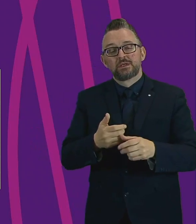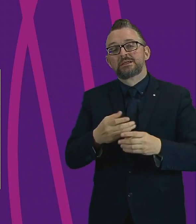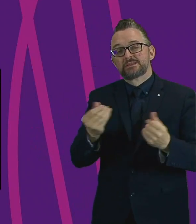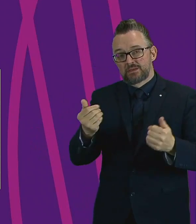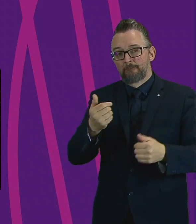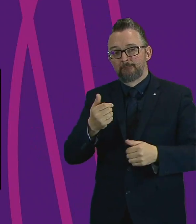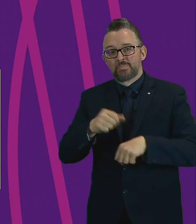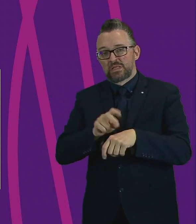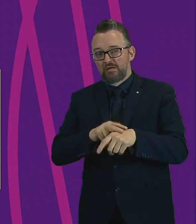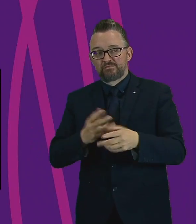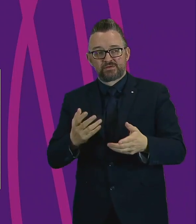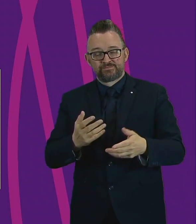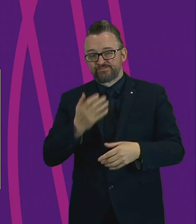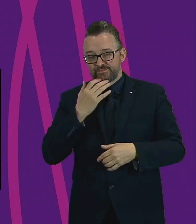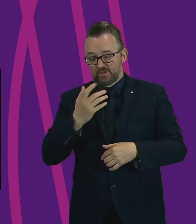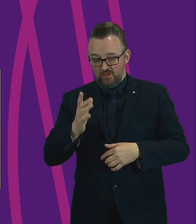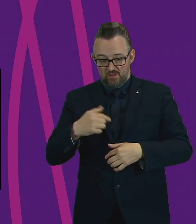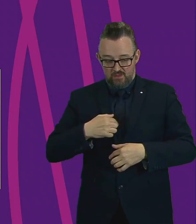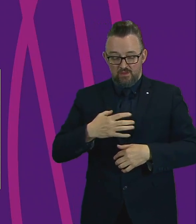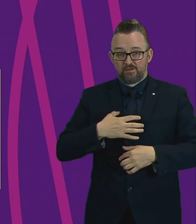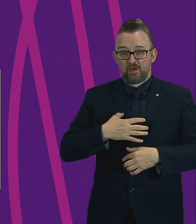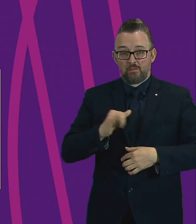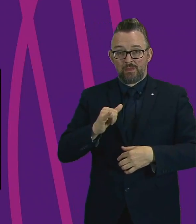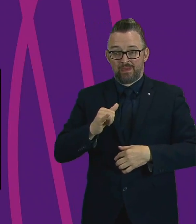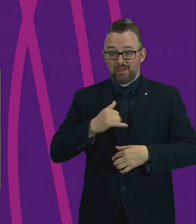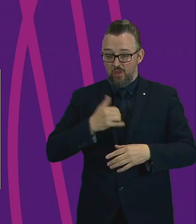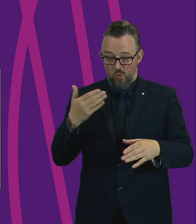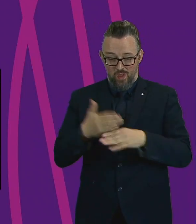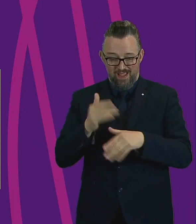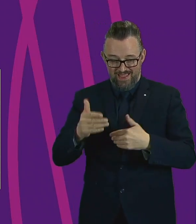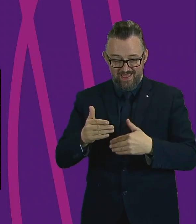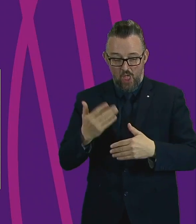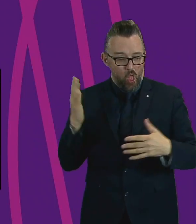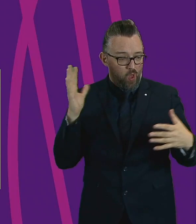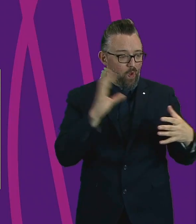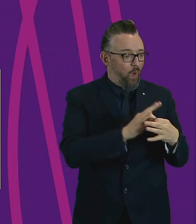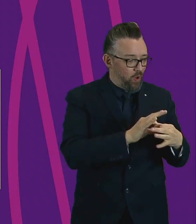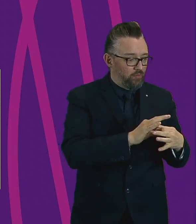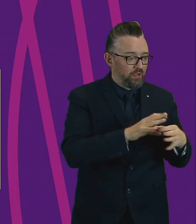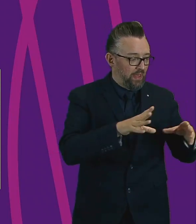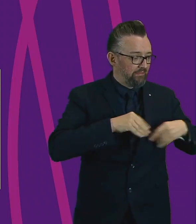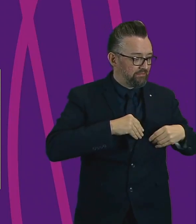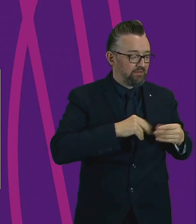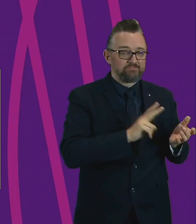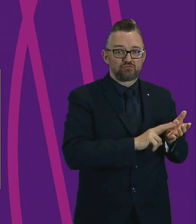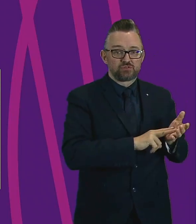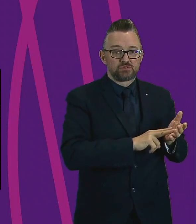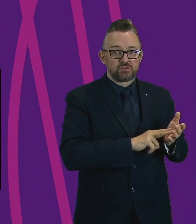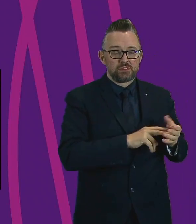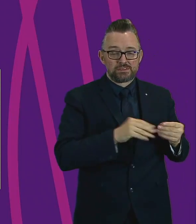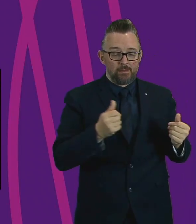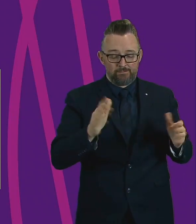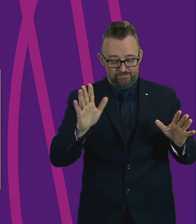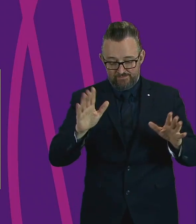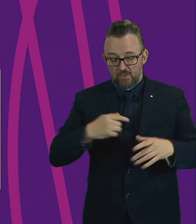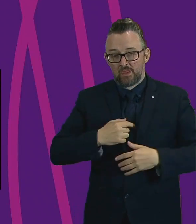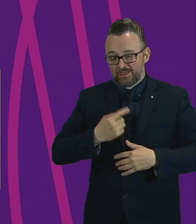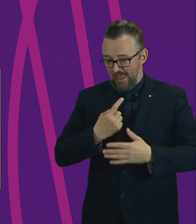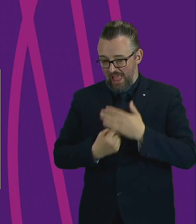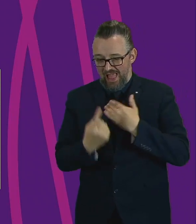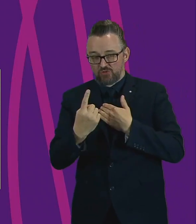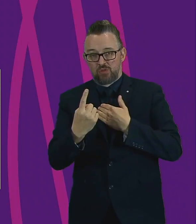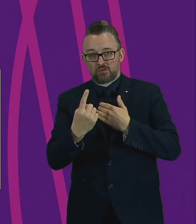sacrifices. They've lived with the added fear that they may bring the virus home to their loved ones. Some have isolated themselves from their own families for safety, unable to see